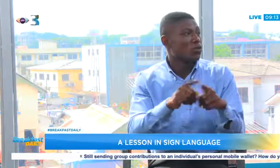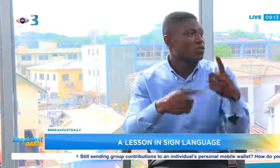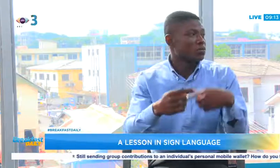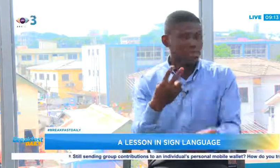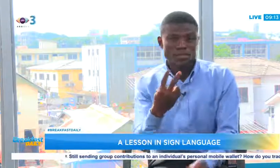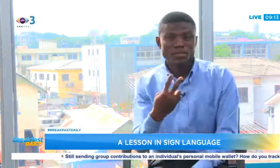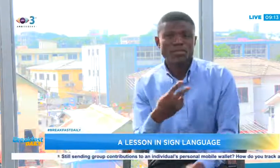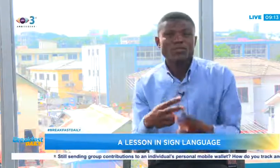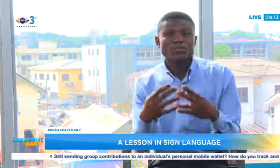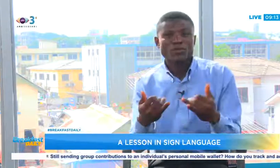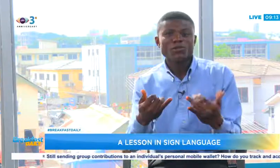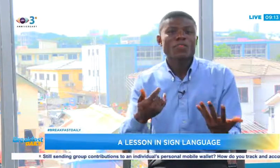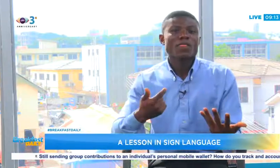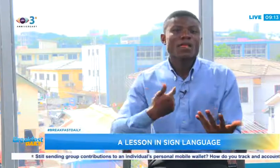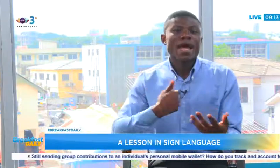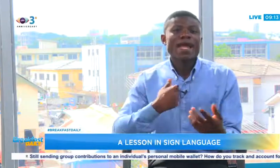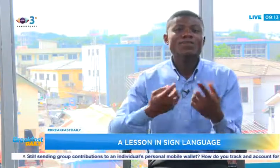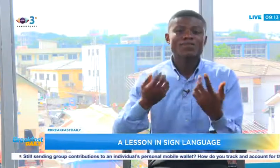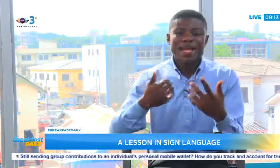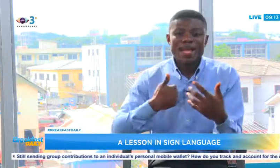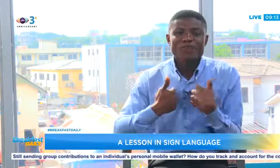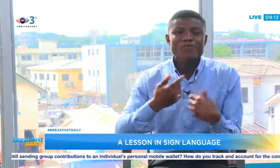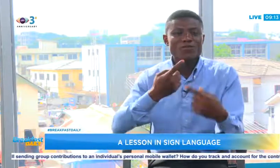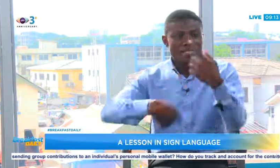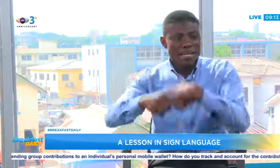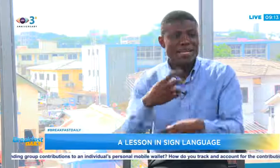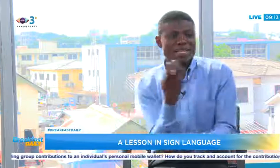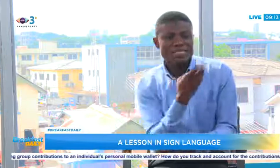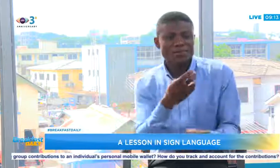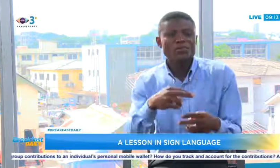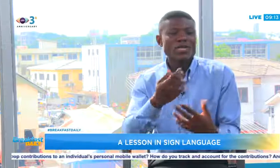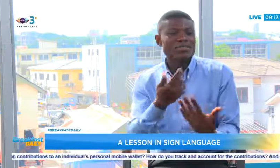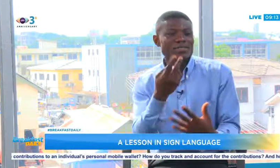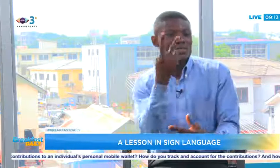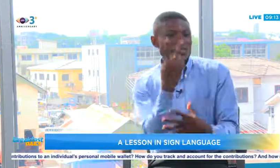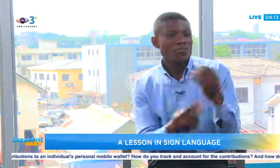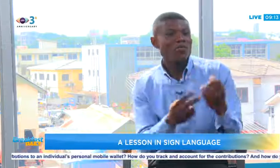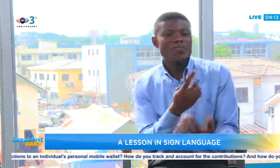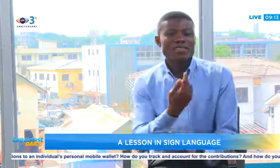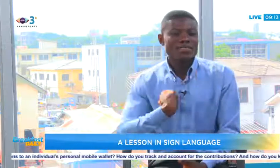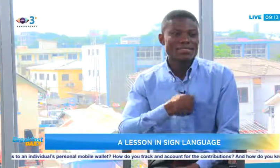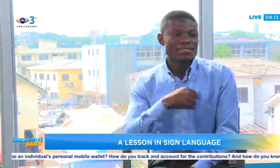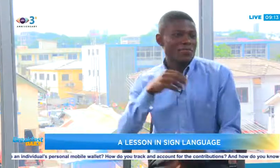watching me. So I have to sign and then speak so that both of us